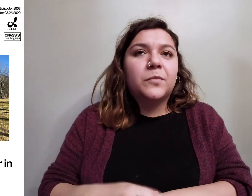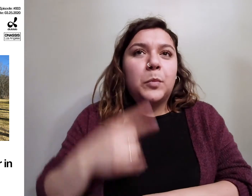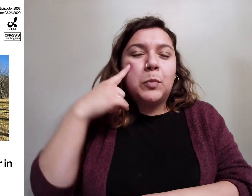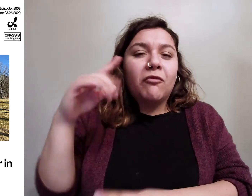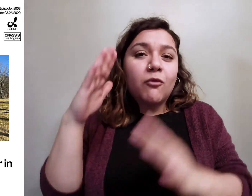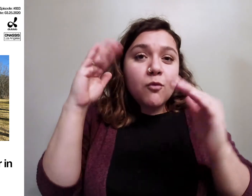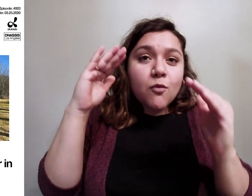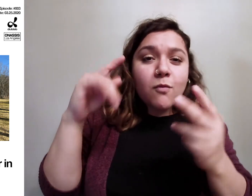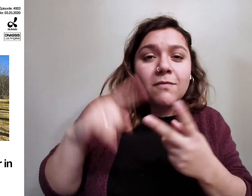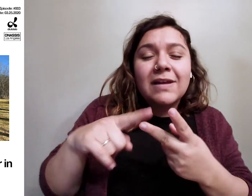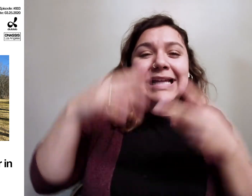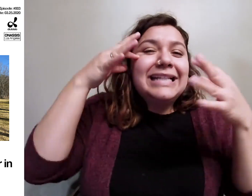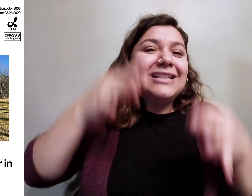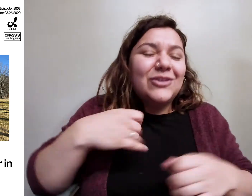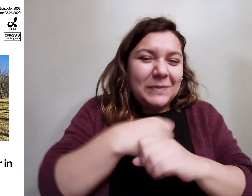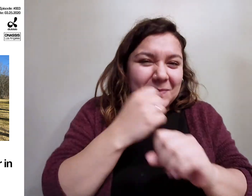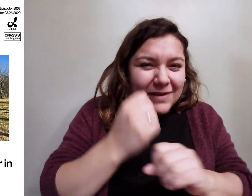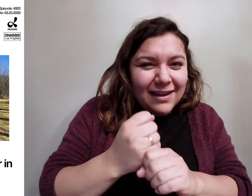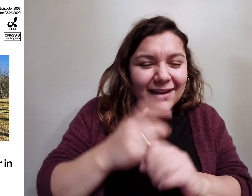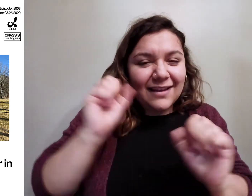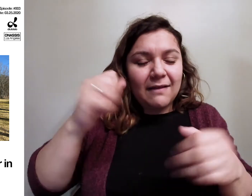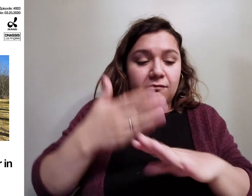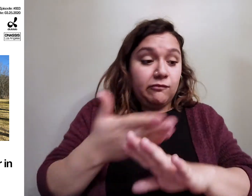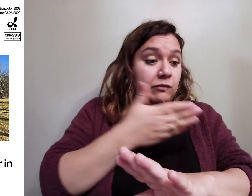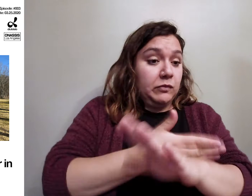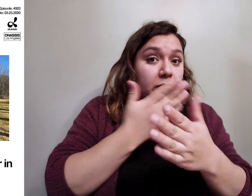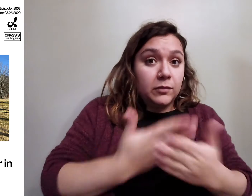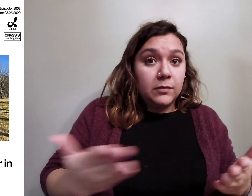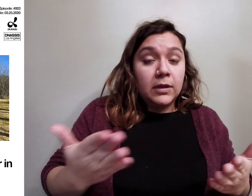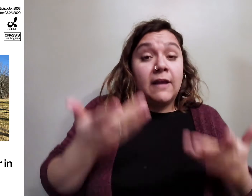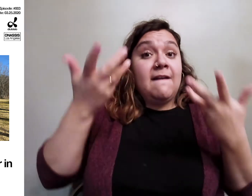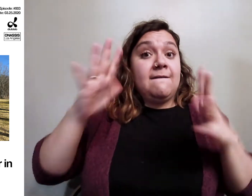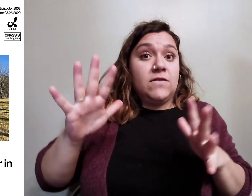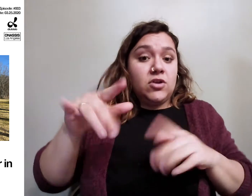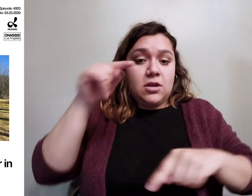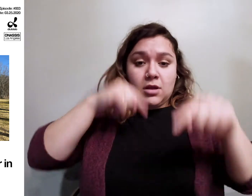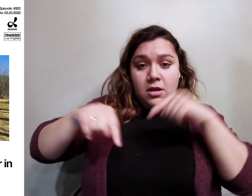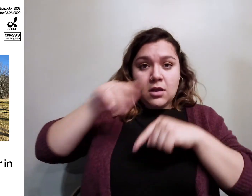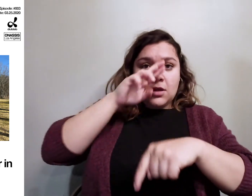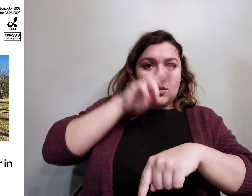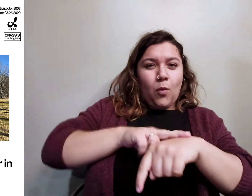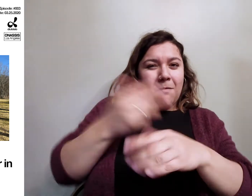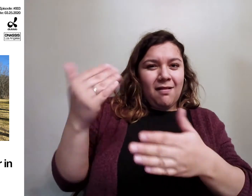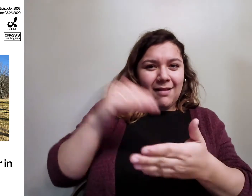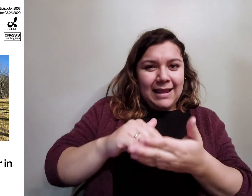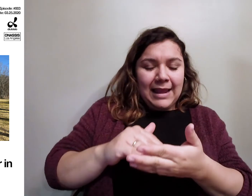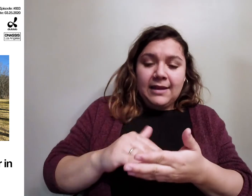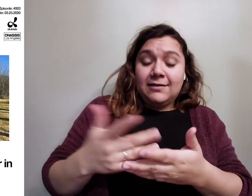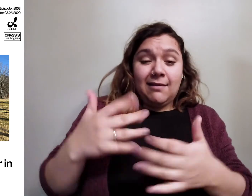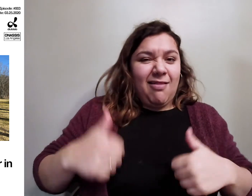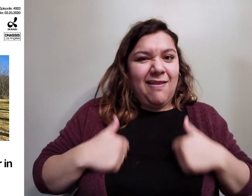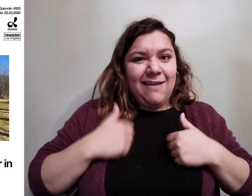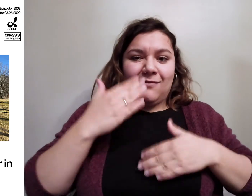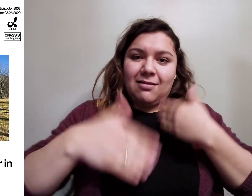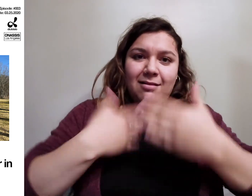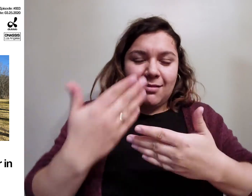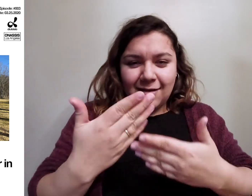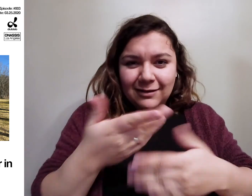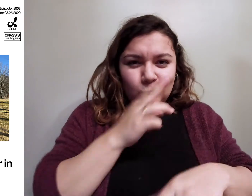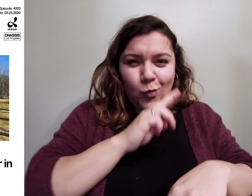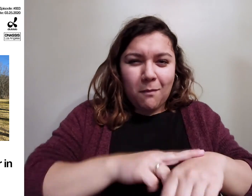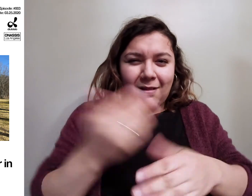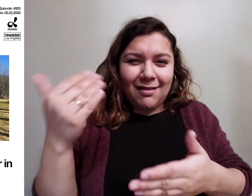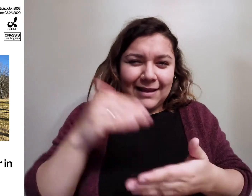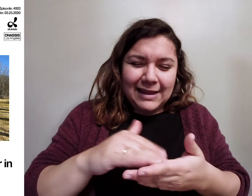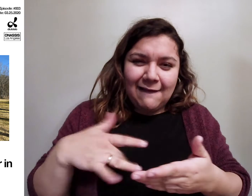old patterns. So it's human to not be in a crisis mode all the time, and it's